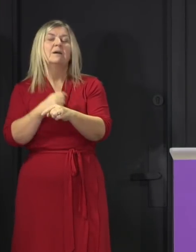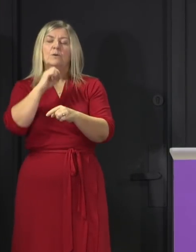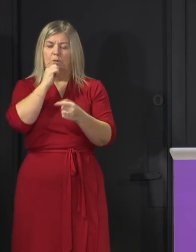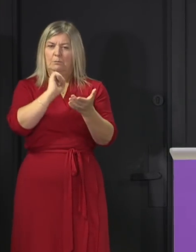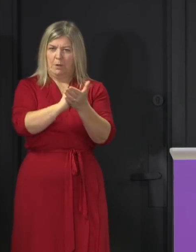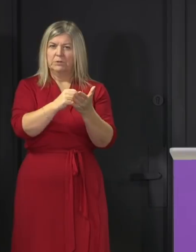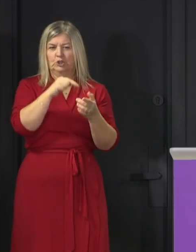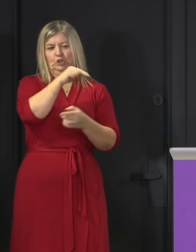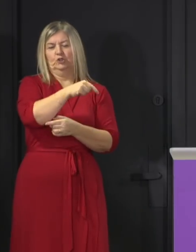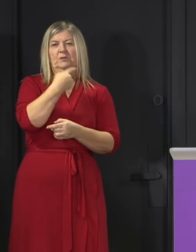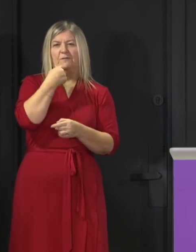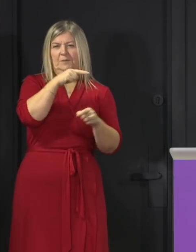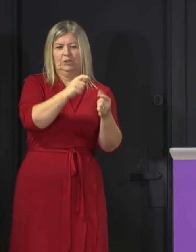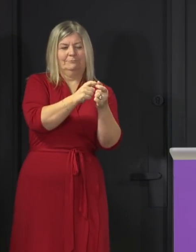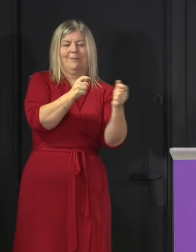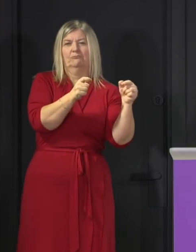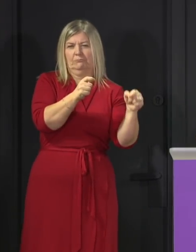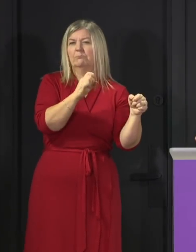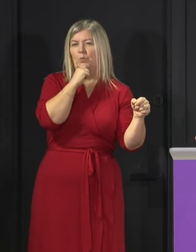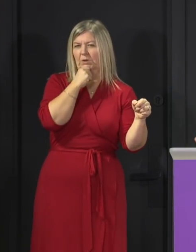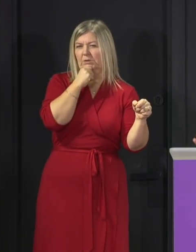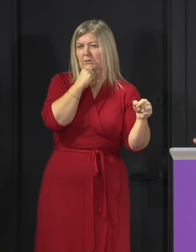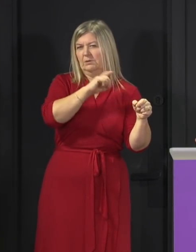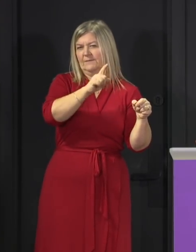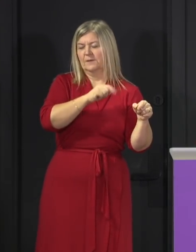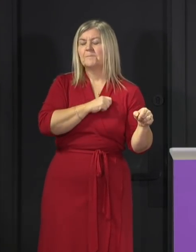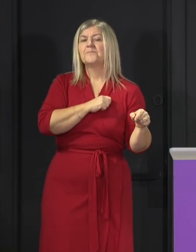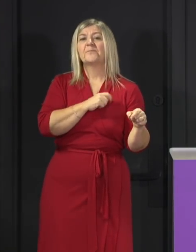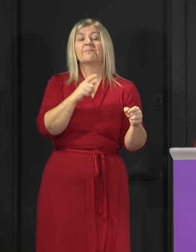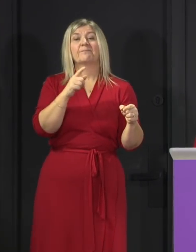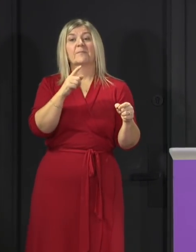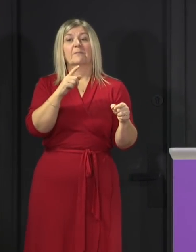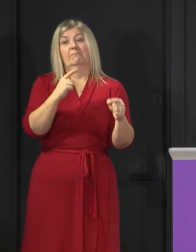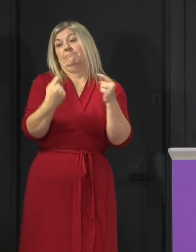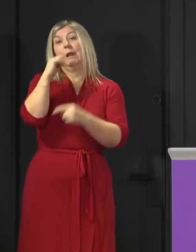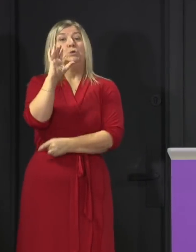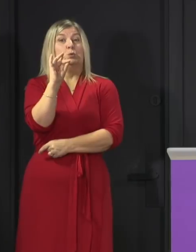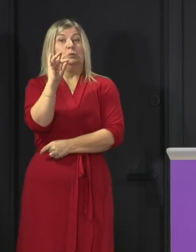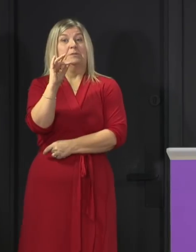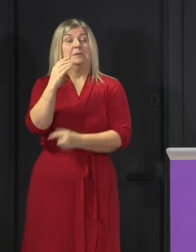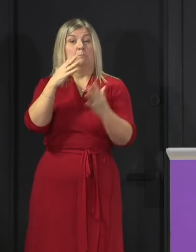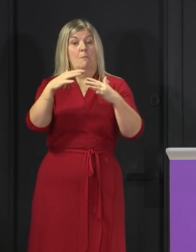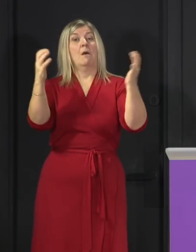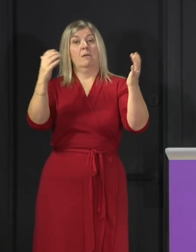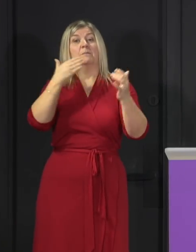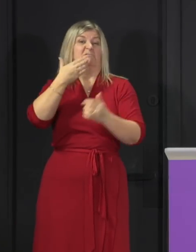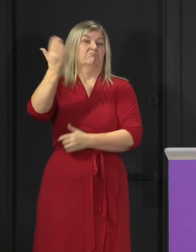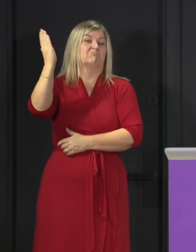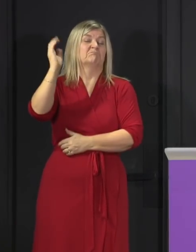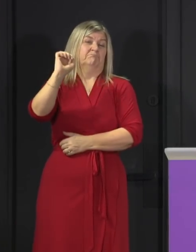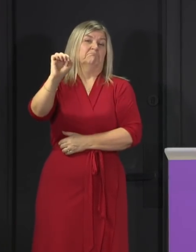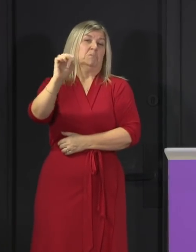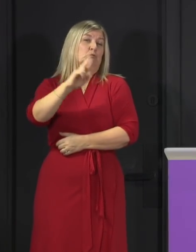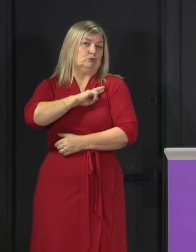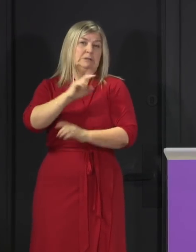testing. I set out the reasons for these decisions in Parliament last Tuesday. I also set out the fact that the